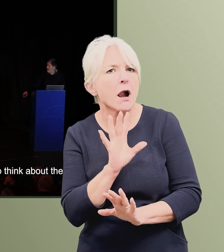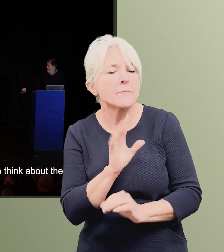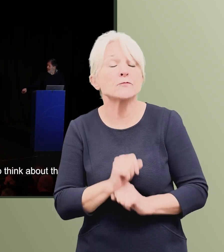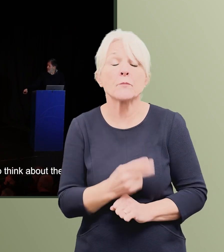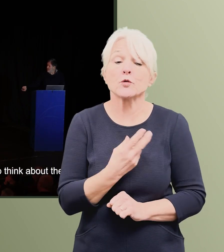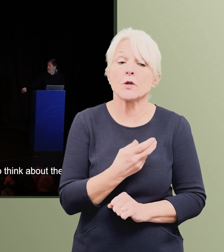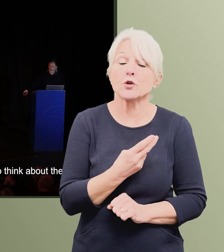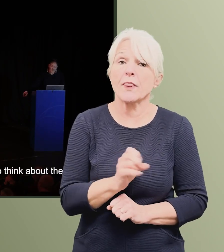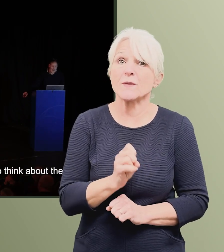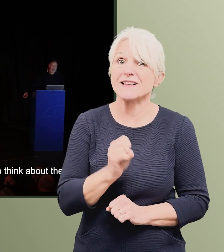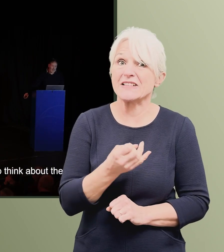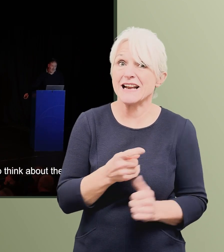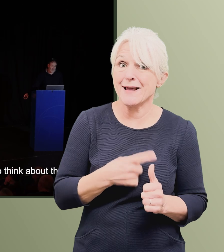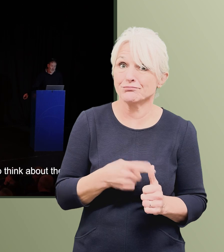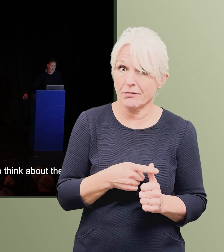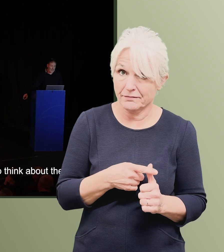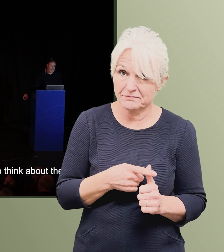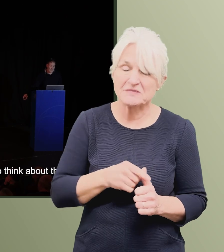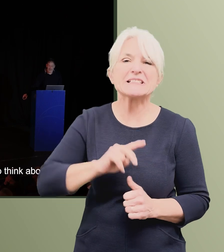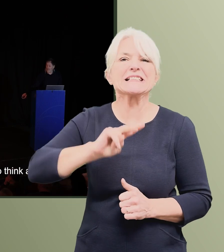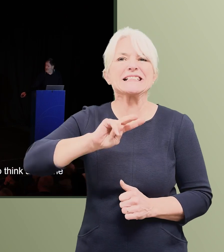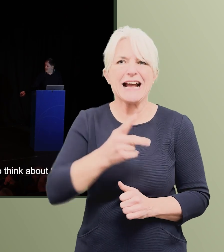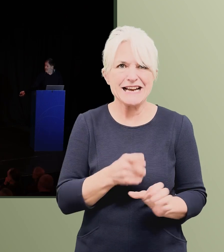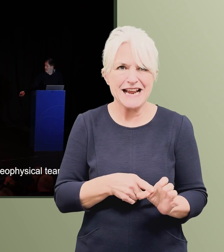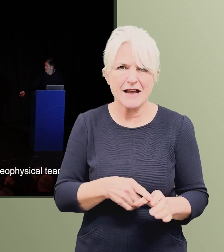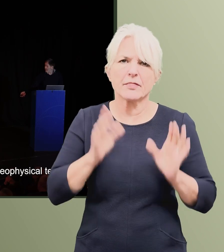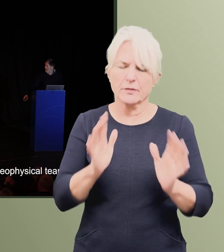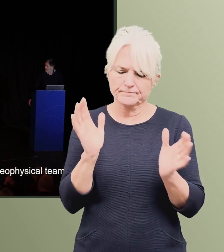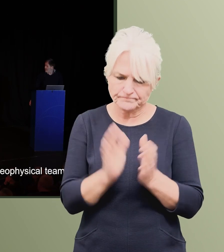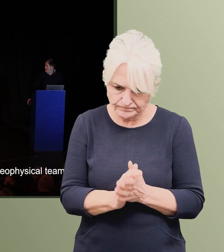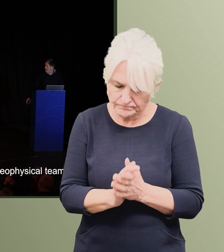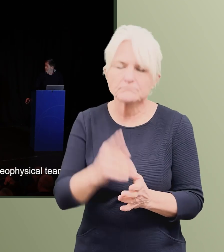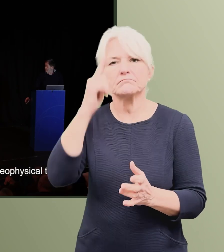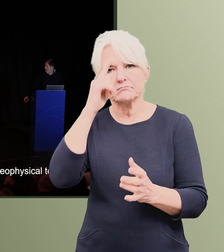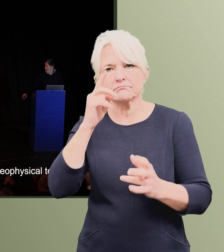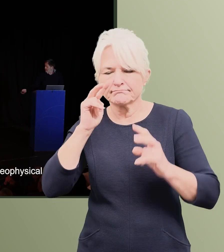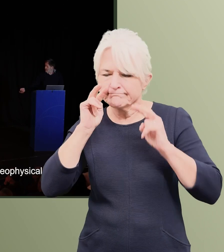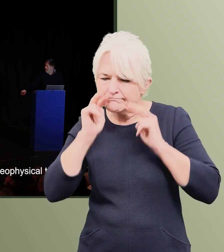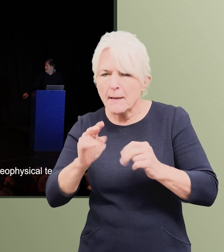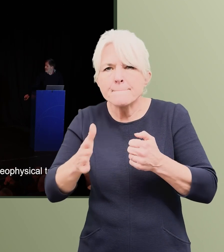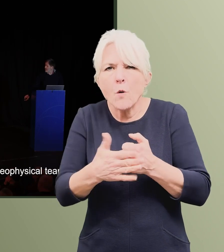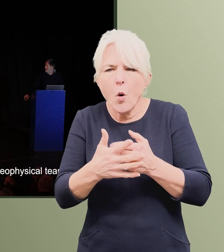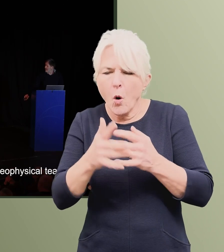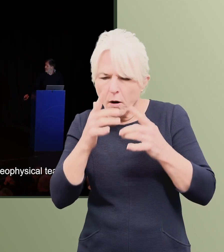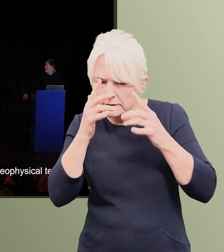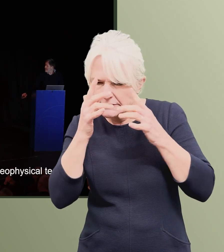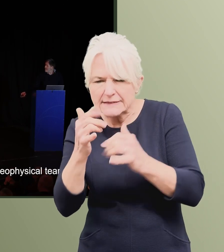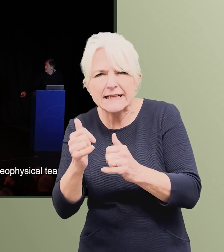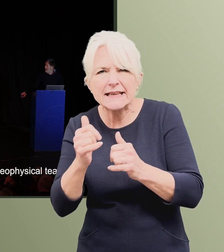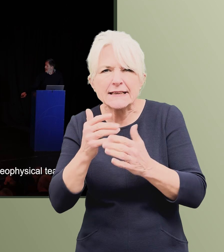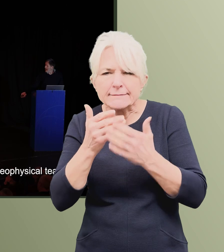2, we start to think about the idea of doing the geophysics. So I'll just quickly whip through those. There's our geophysical